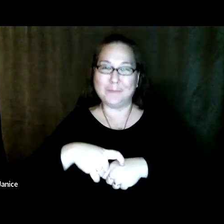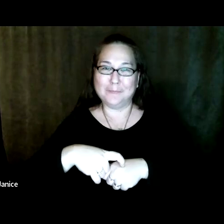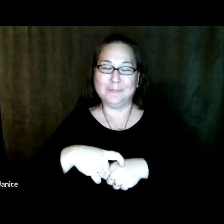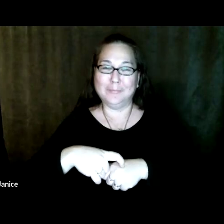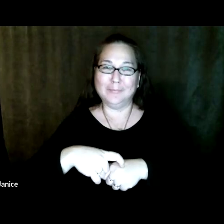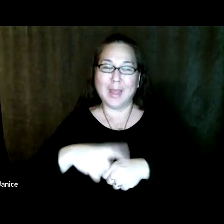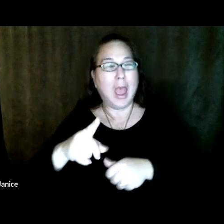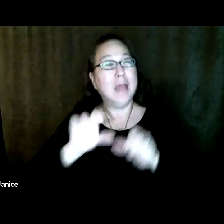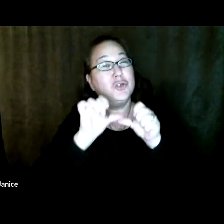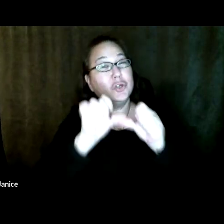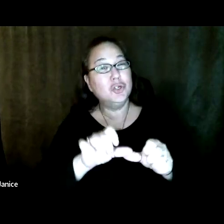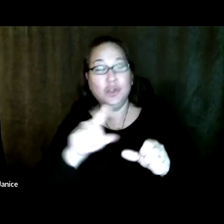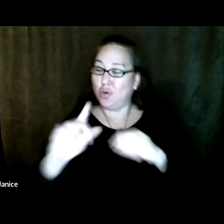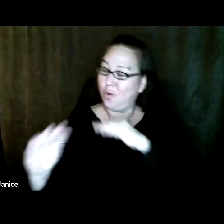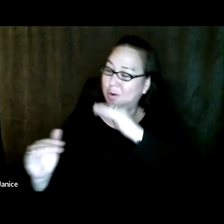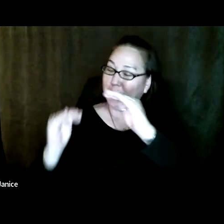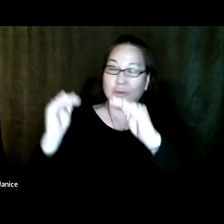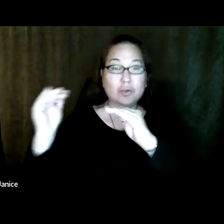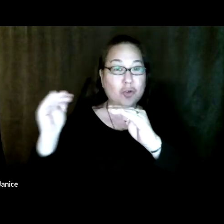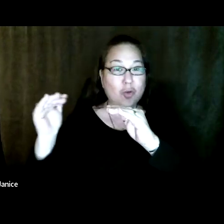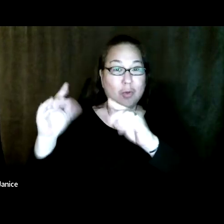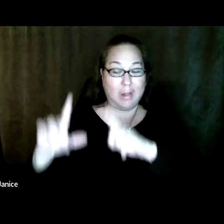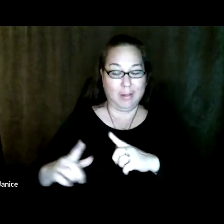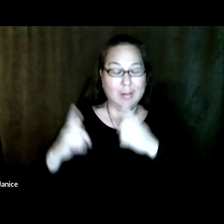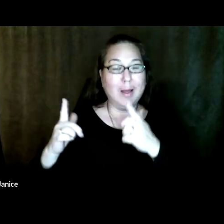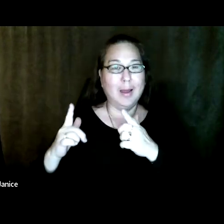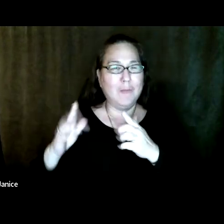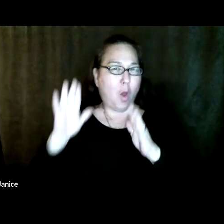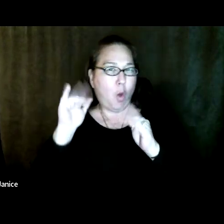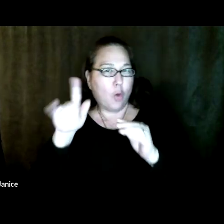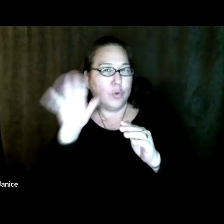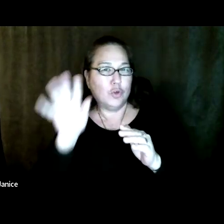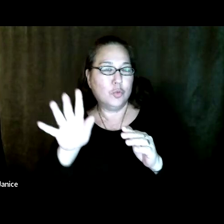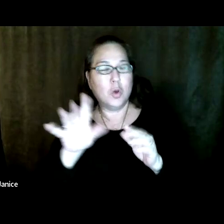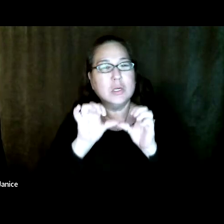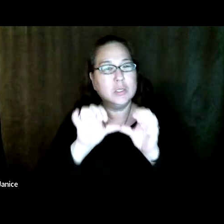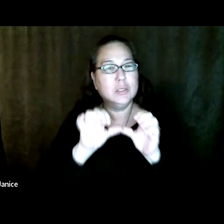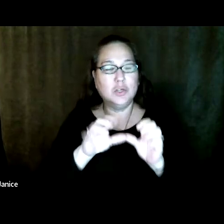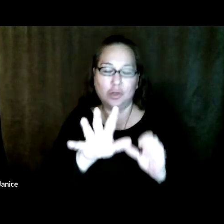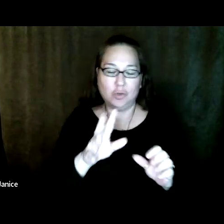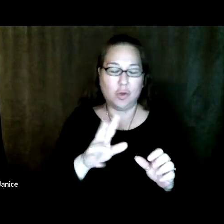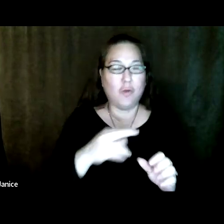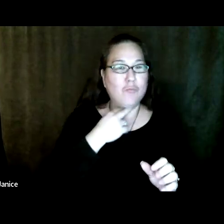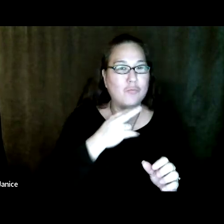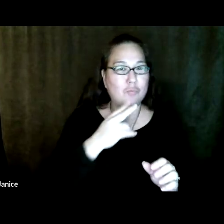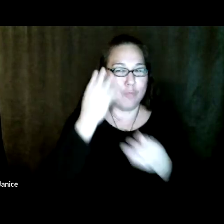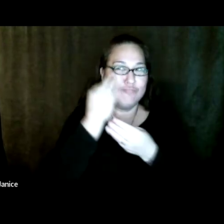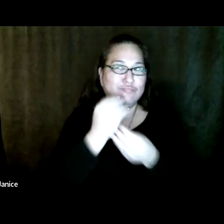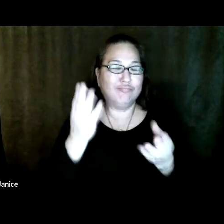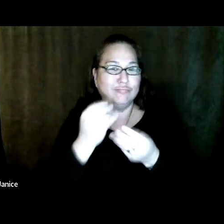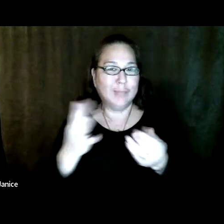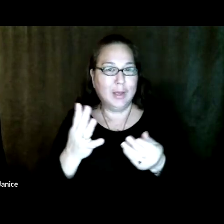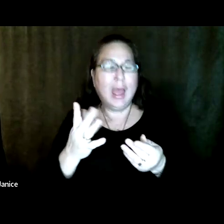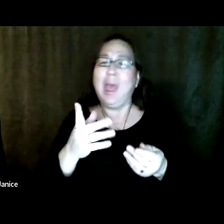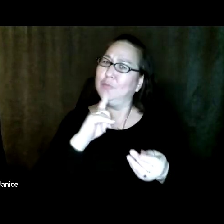your adulthood, I hope you'll continue to make your voice heard. Stay engaged, get involved, and exercise your right to vote